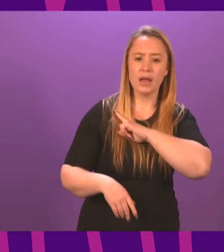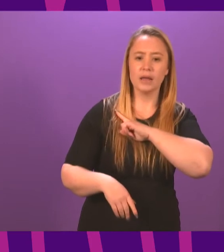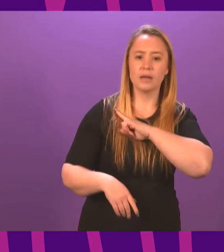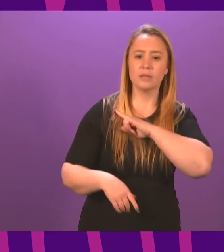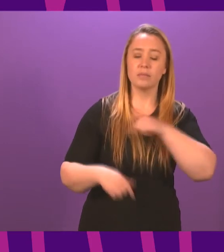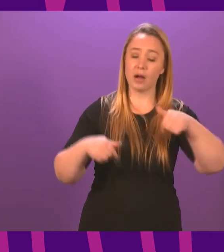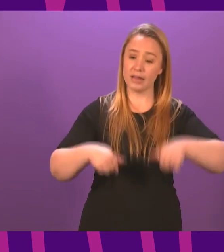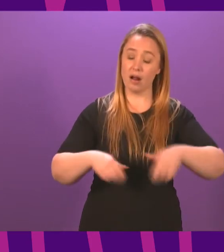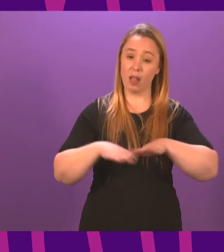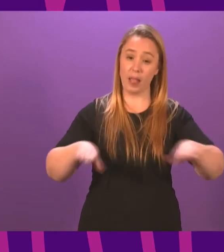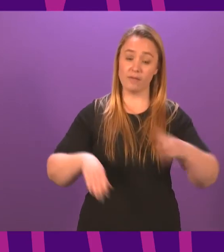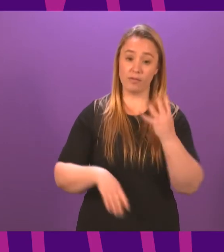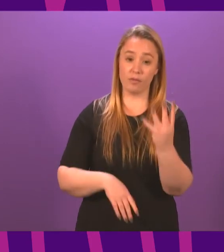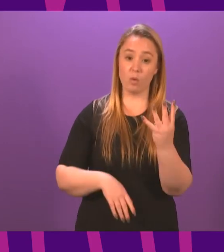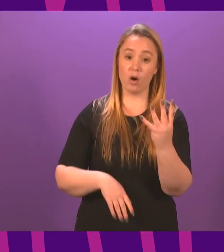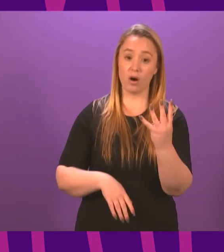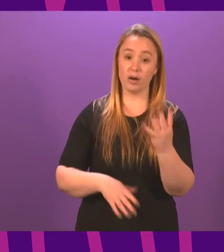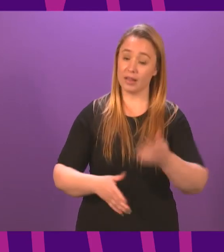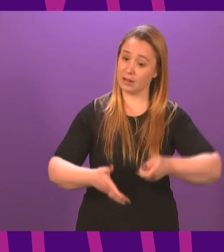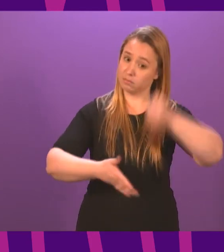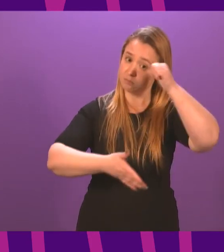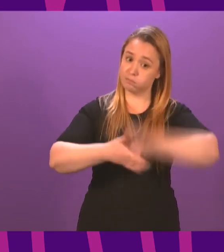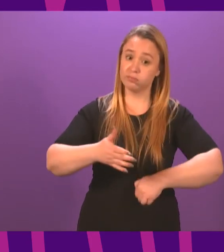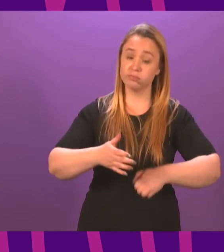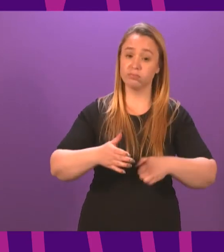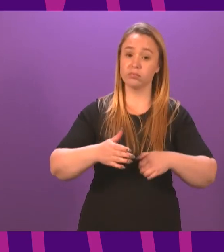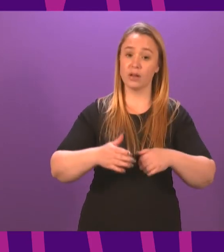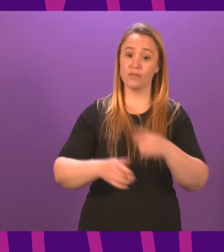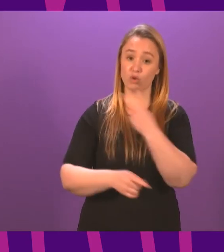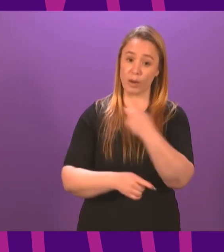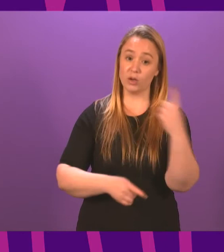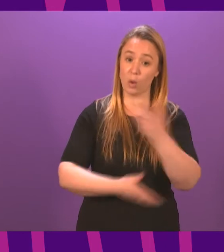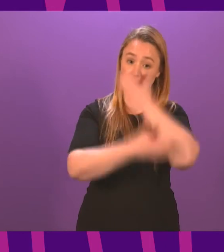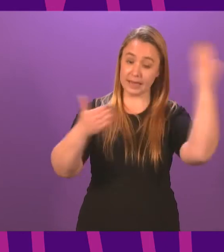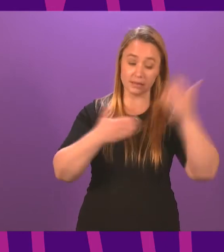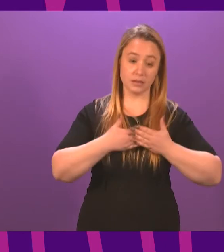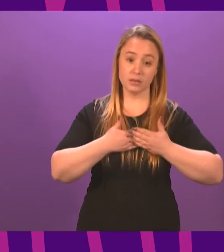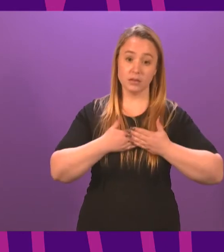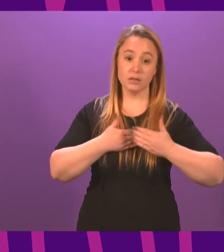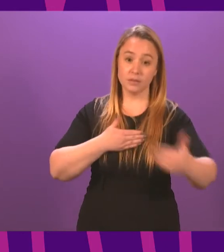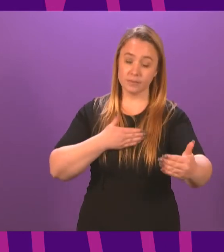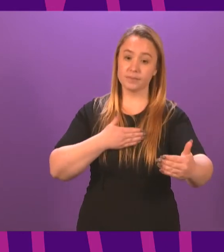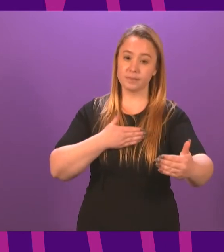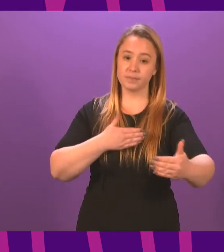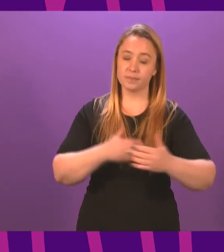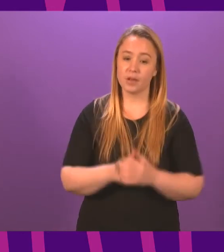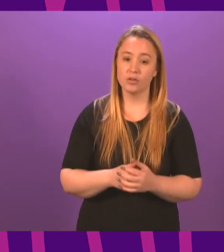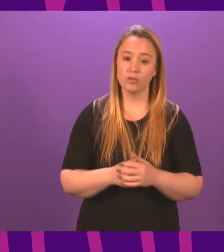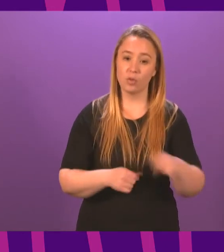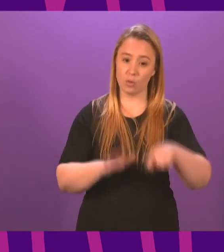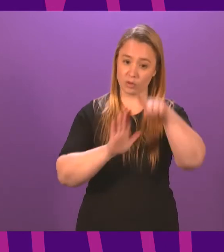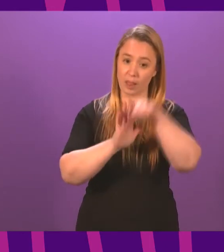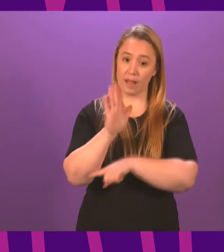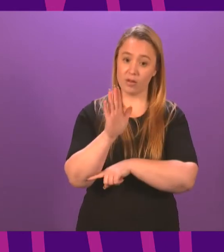of us will be within level 4, the most stringent restrictions for the next 21 days, and that's brought into sharp focus the restrictions at